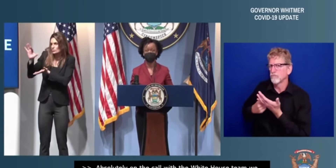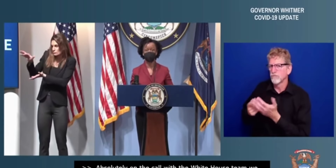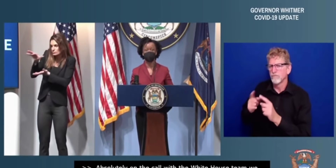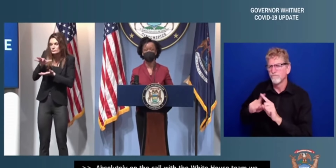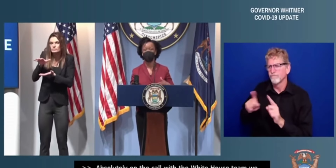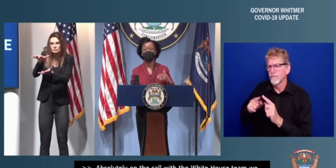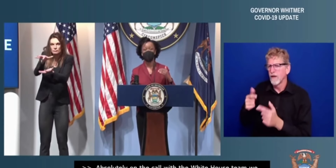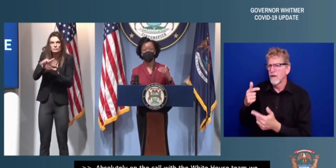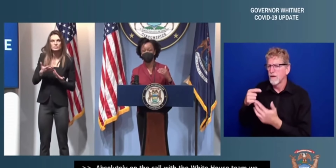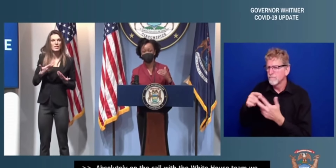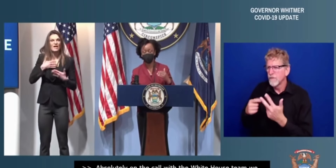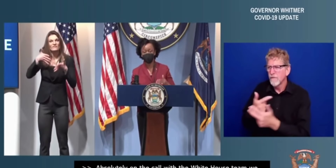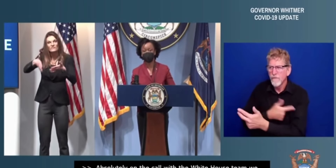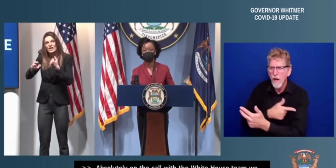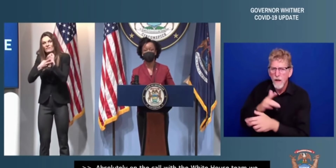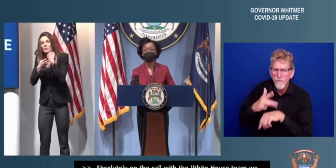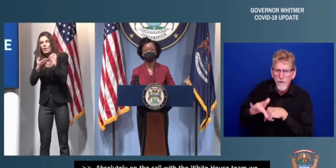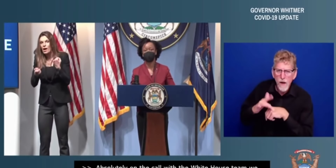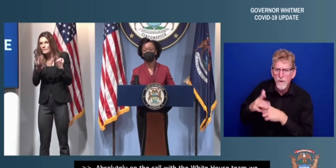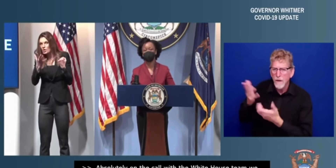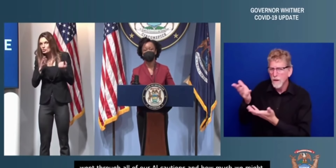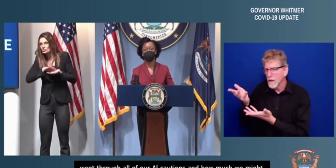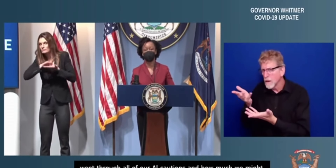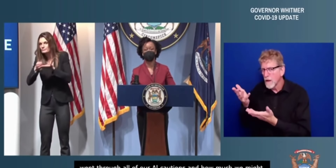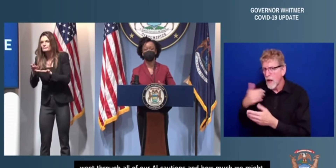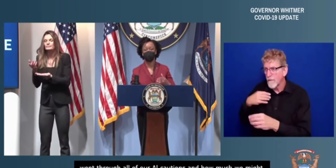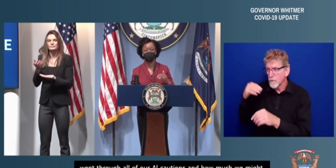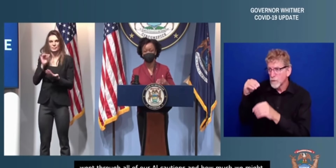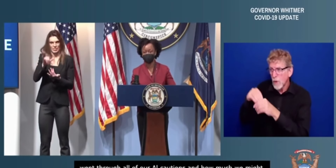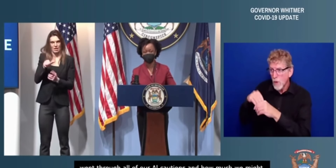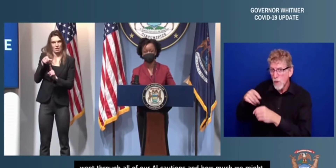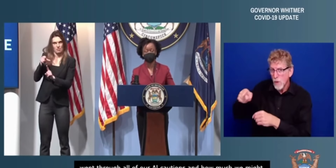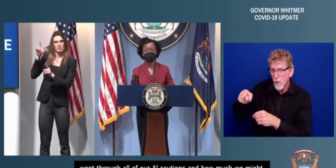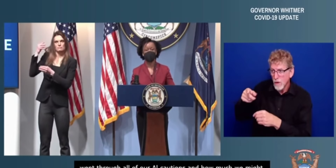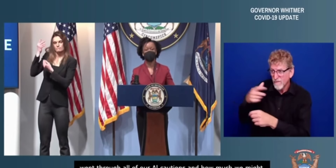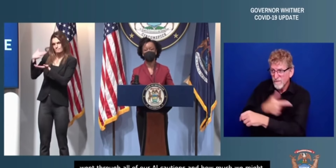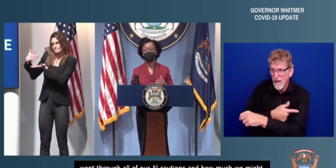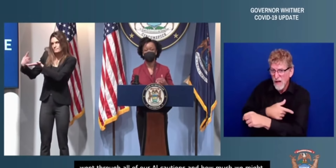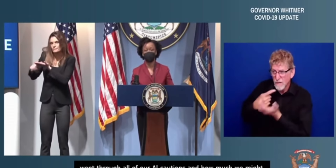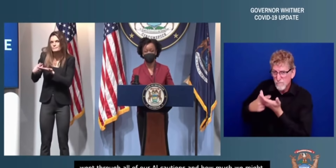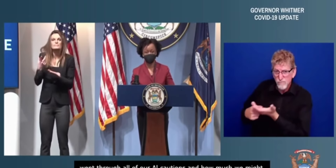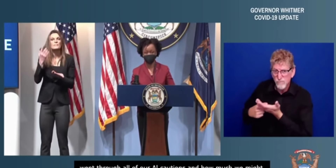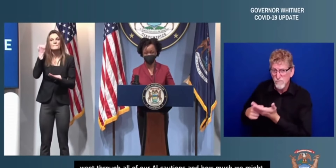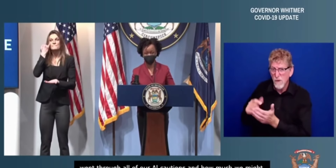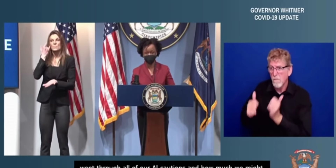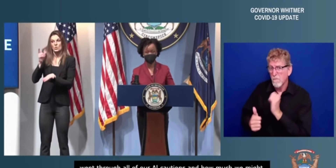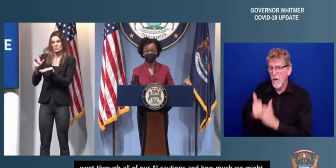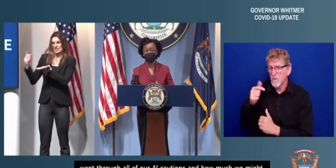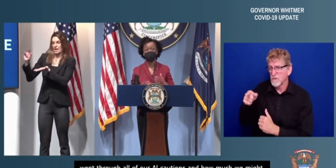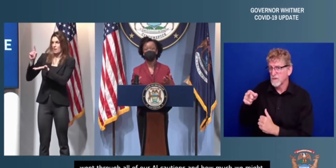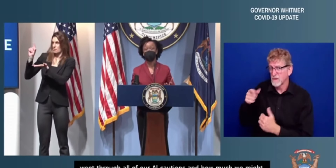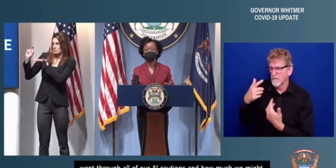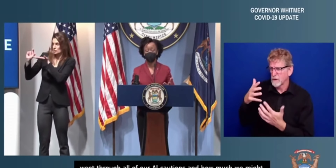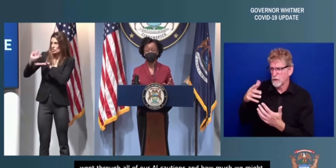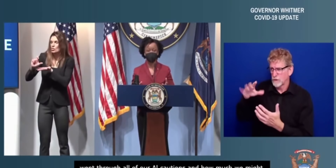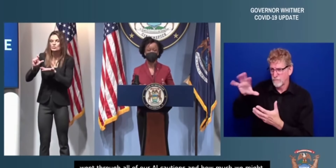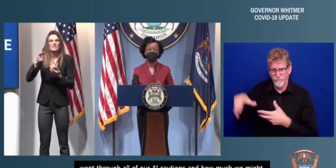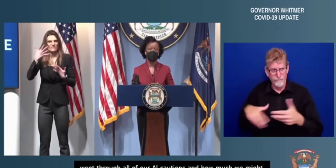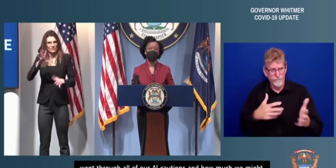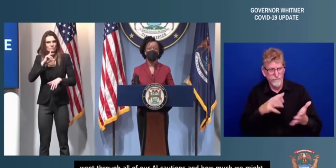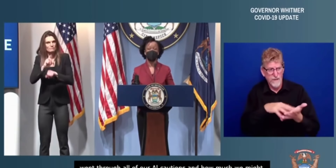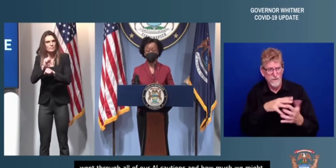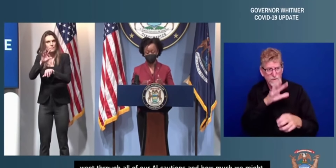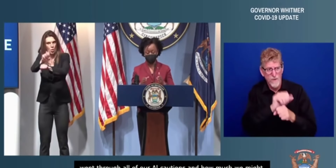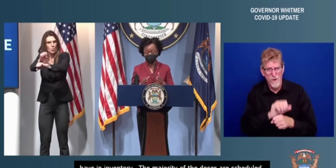in inventory. The majority of those doses are actually scheduled or they're already in arms. So if you look at our